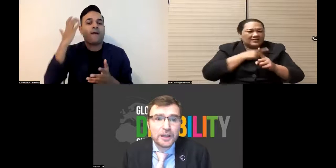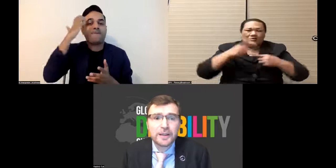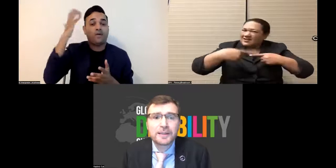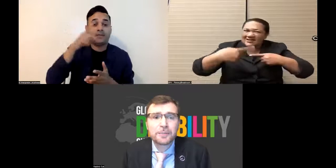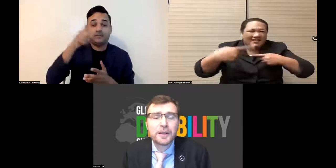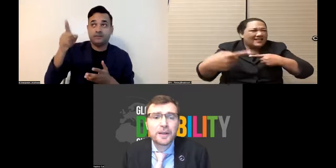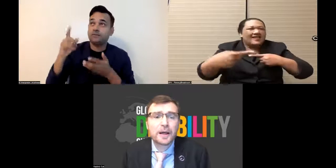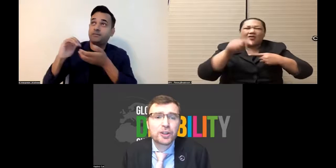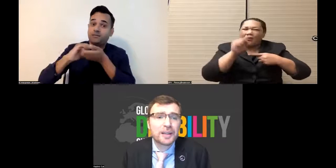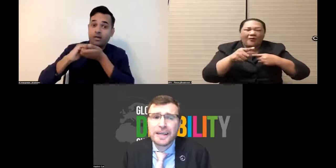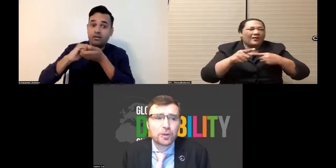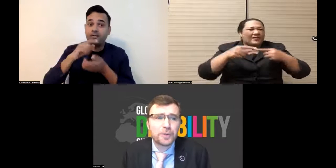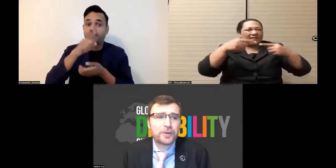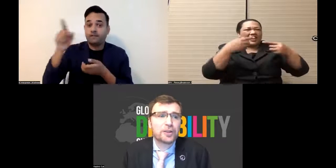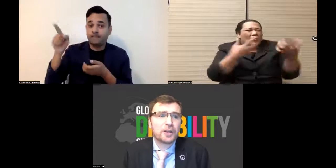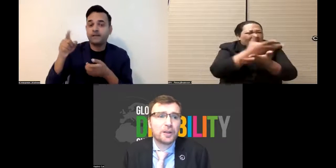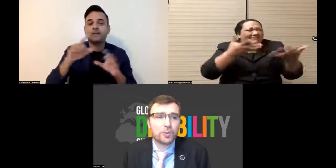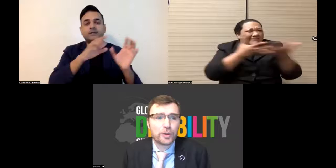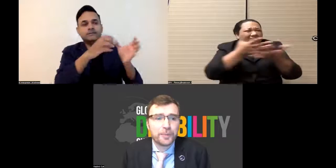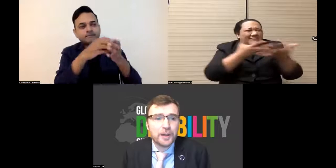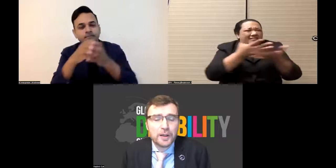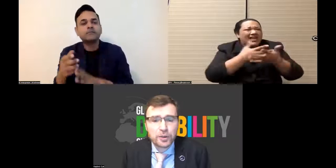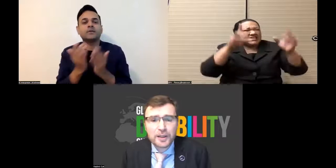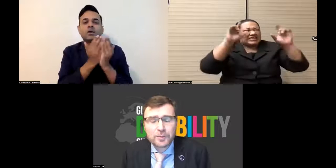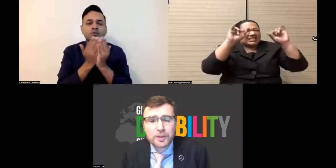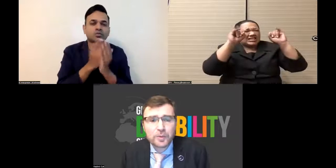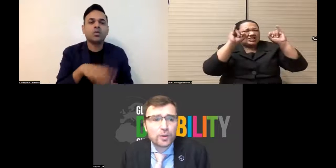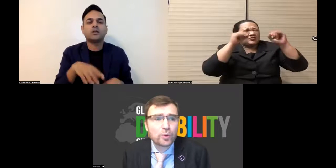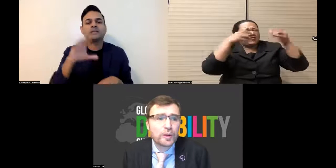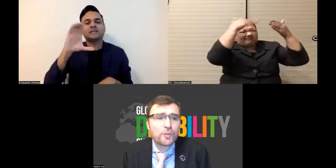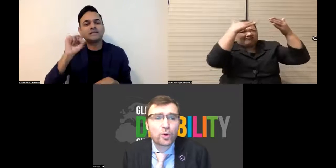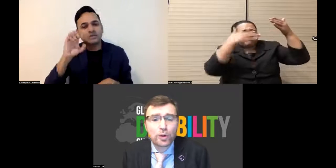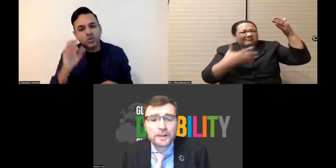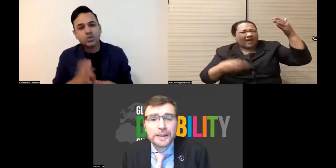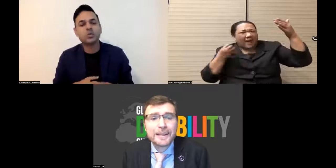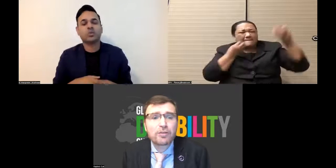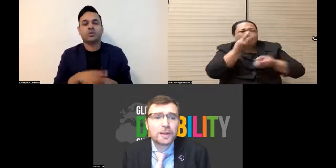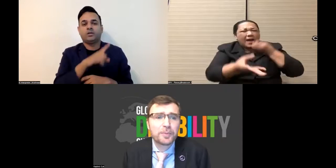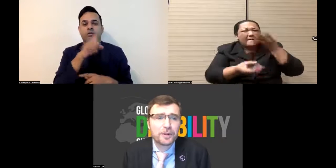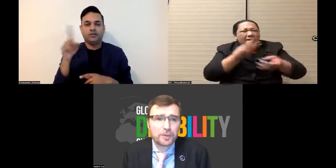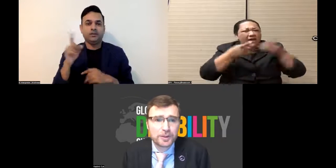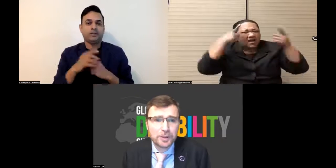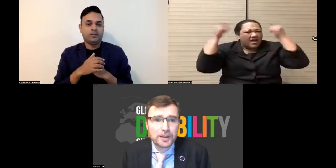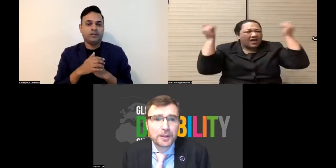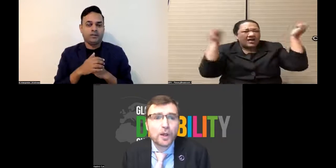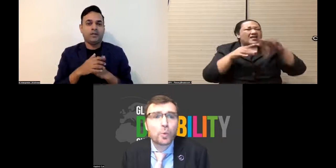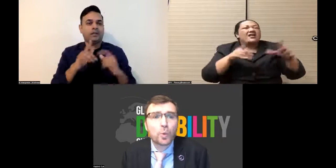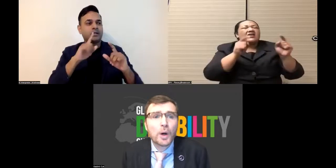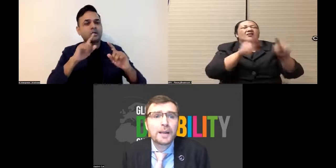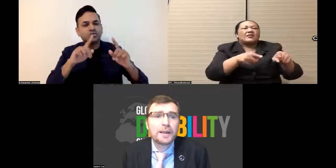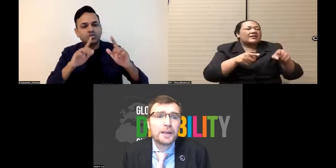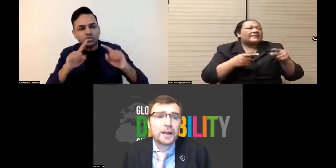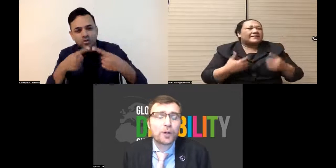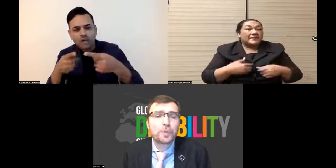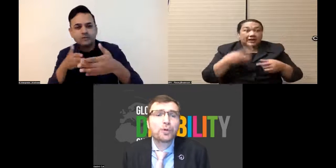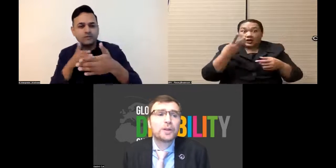future. The disability agenda cannot be fragile anymore. GDS 2022 therefore holds incredible responsibility,